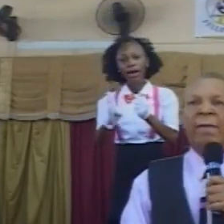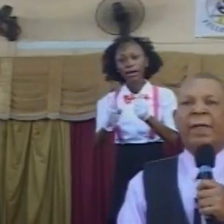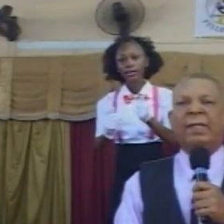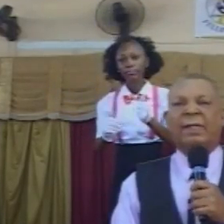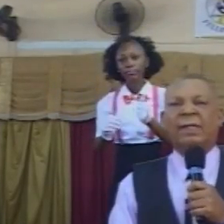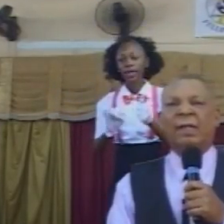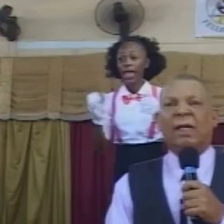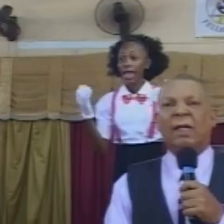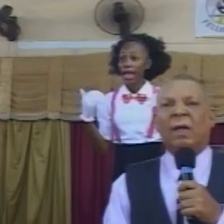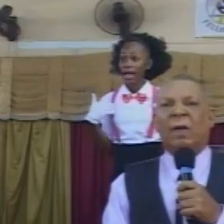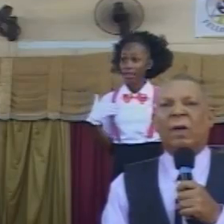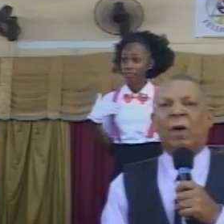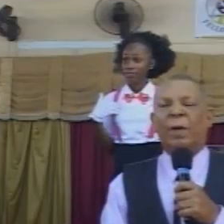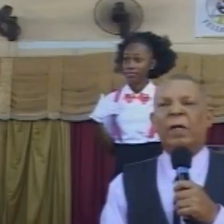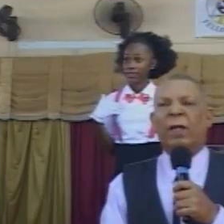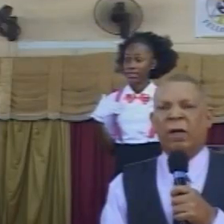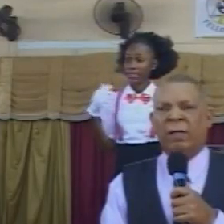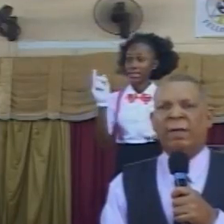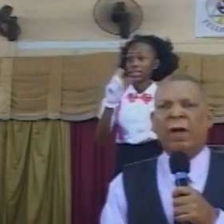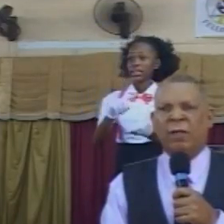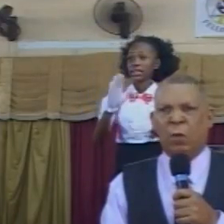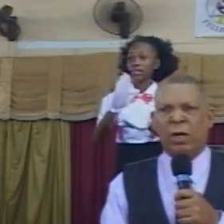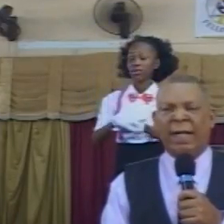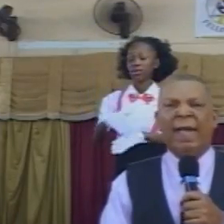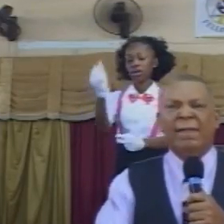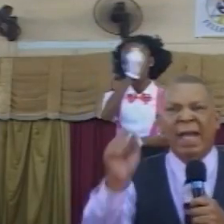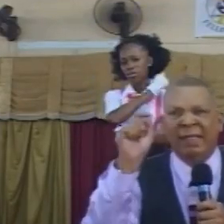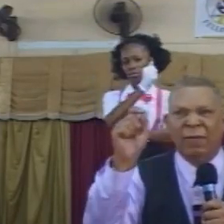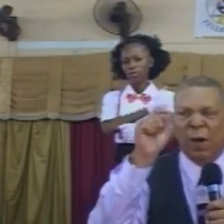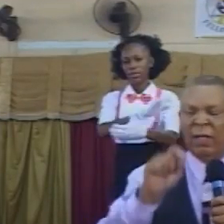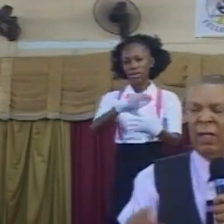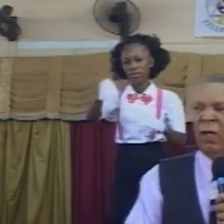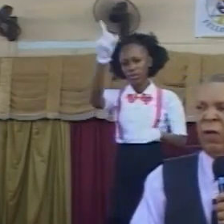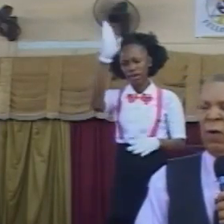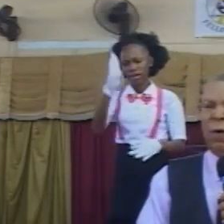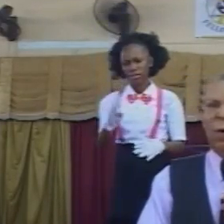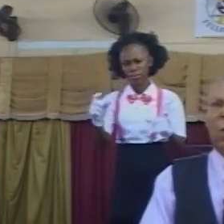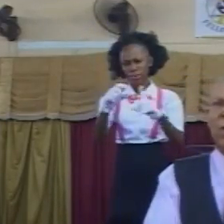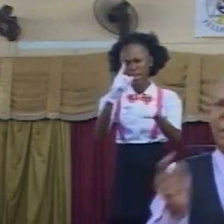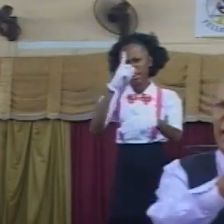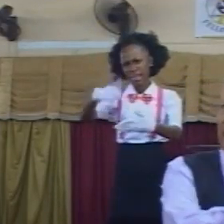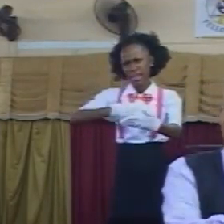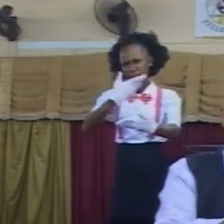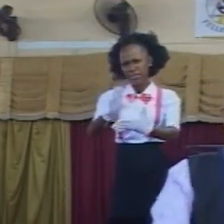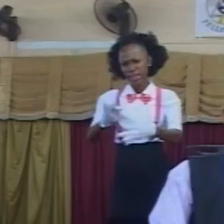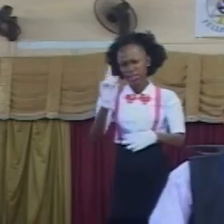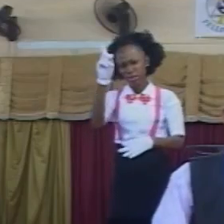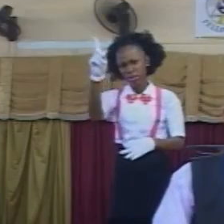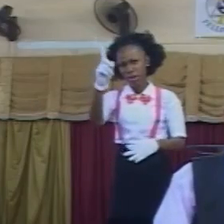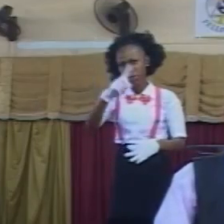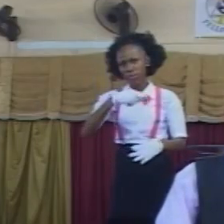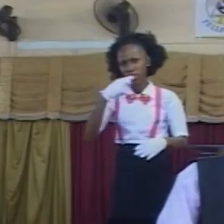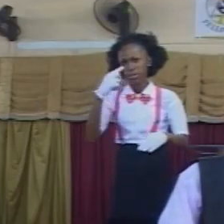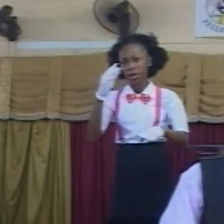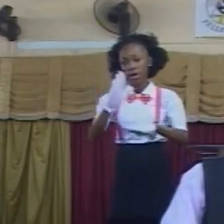I have this upon the authority of God's word and the evidence of one who's been on that side too.